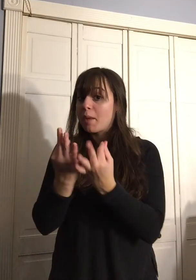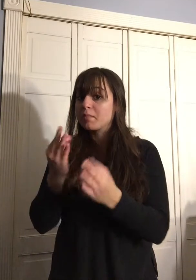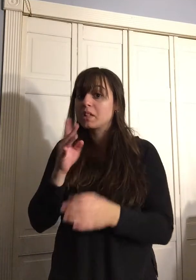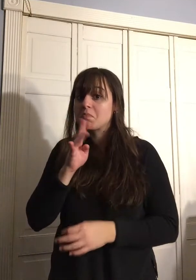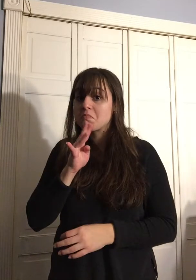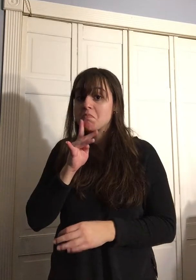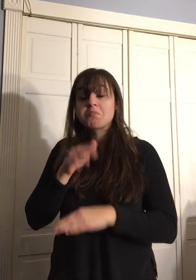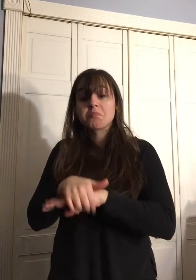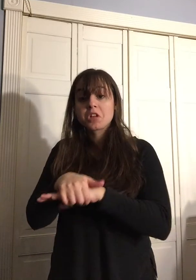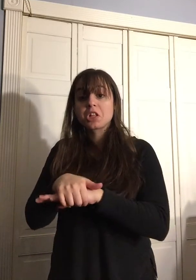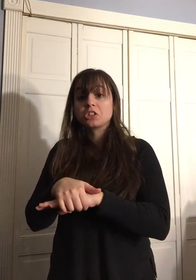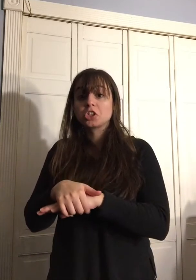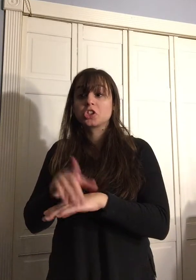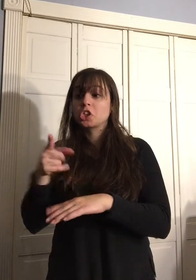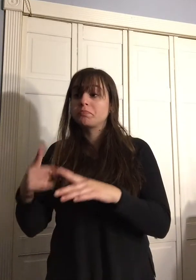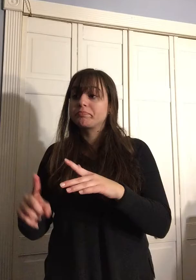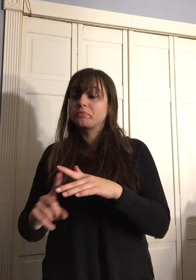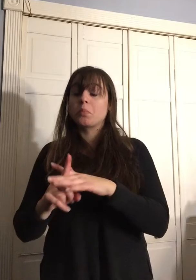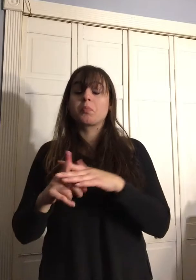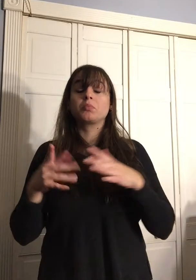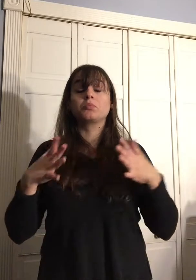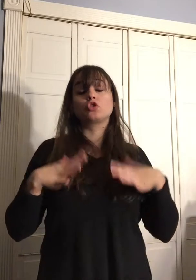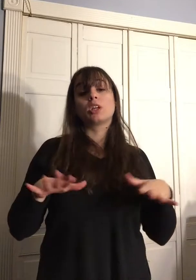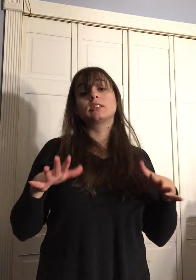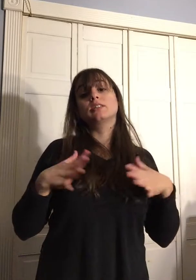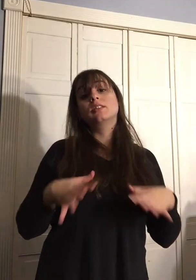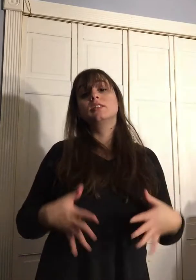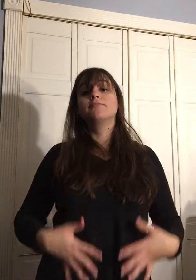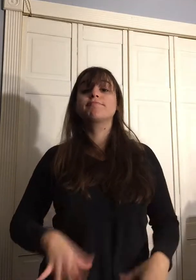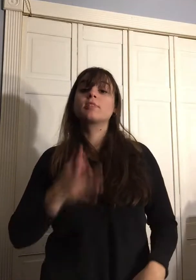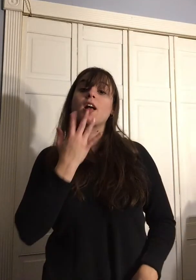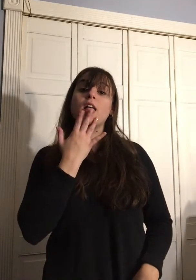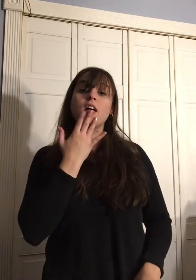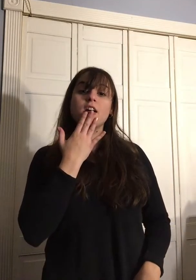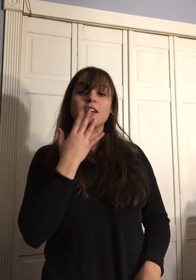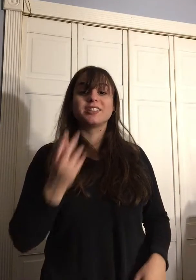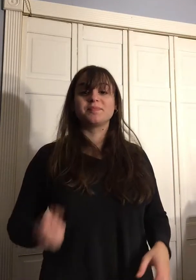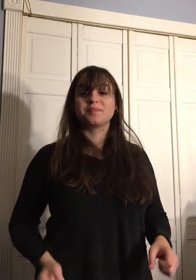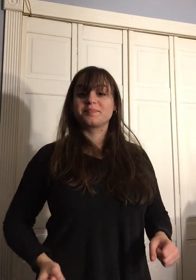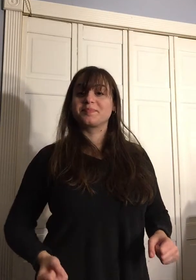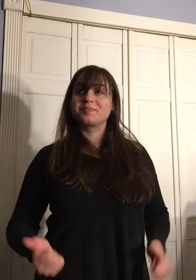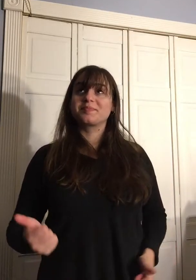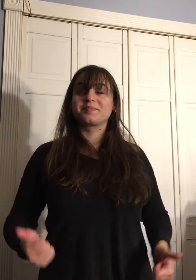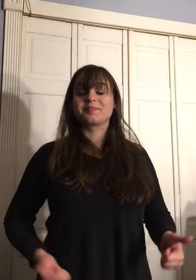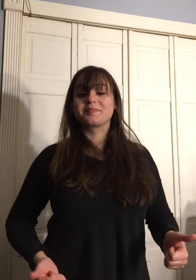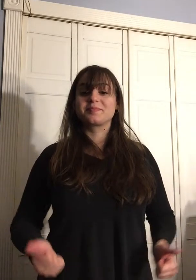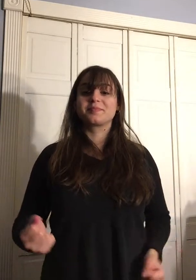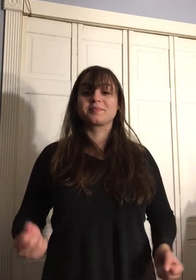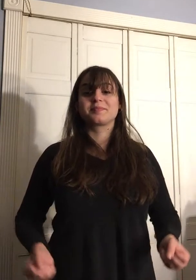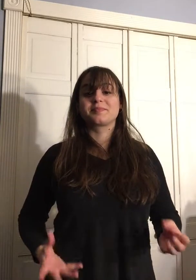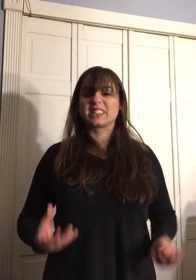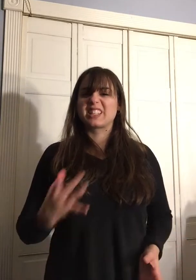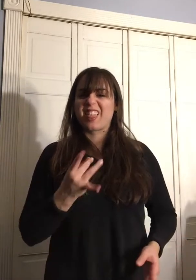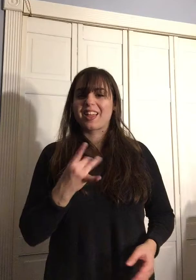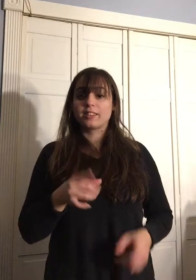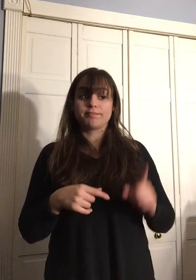A was older and she studied English. She seemed like she came from an affluent family.